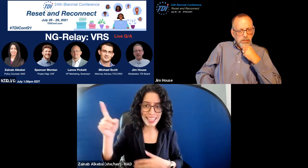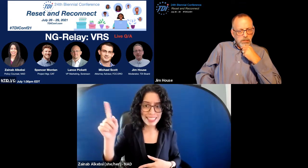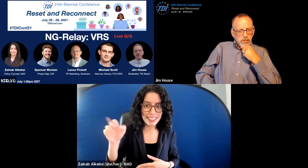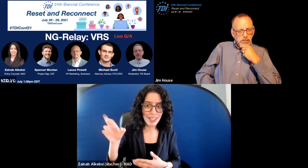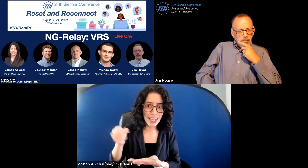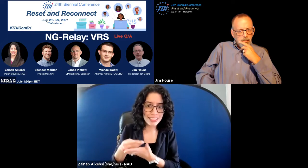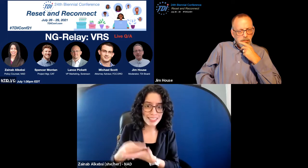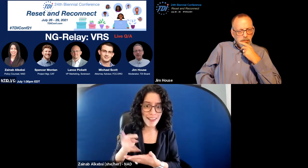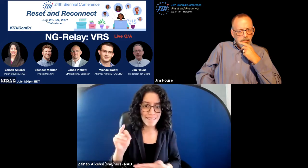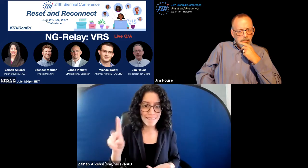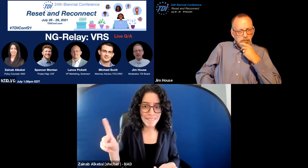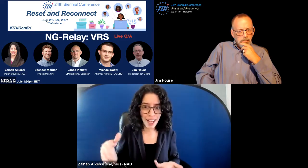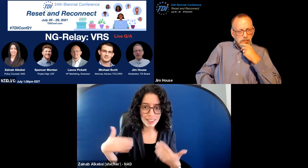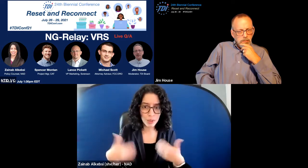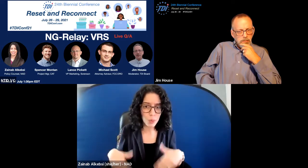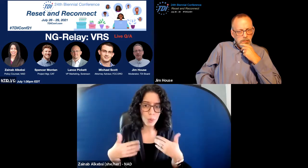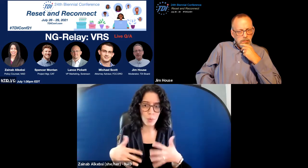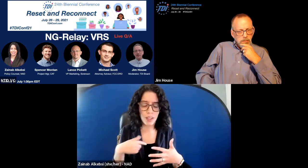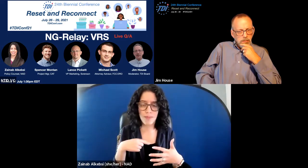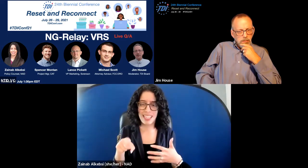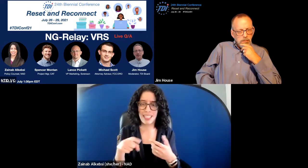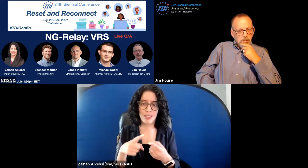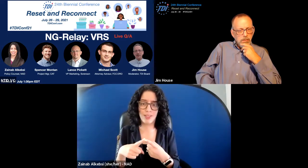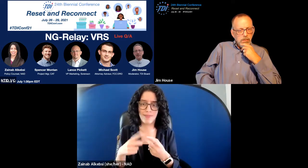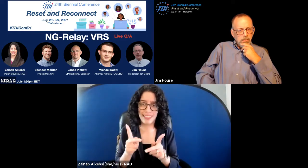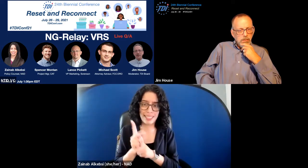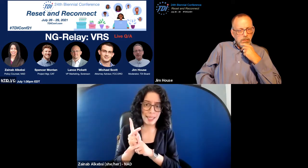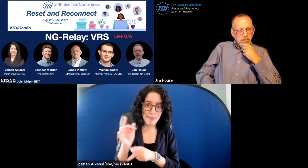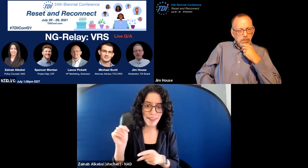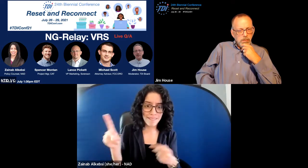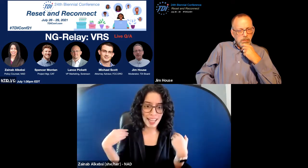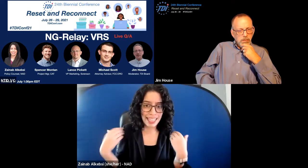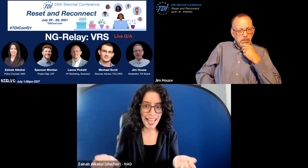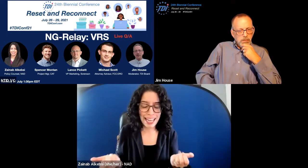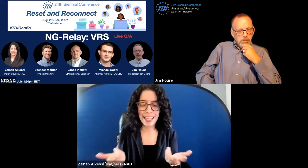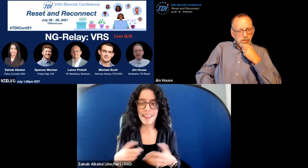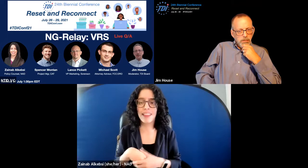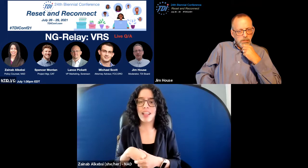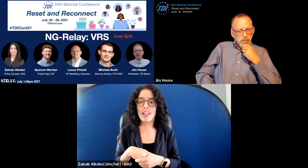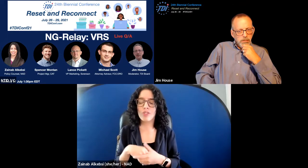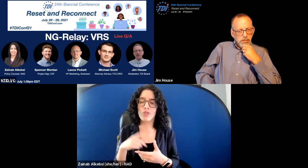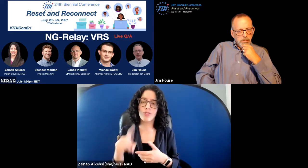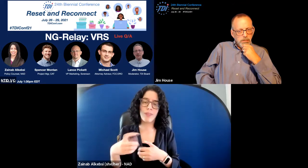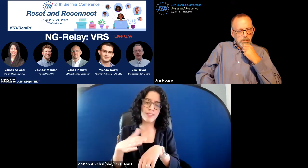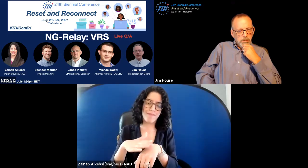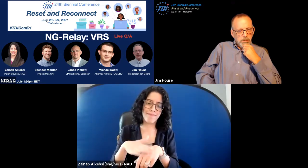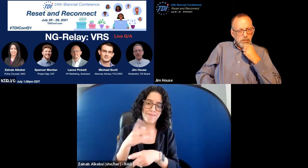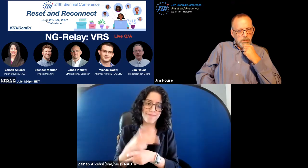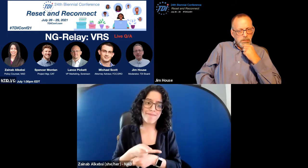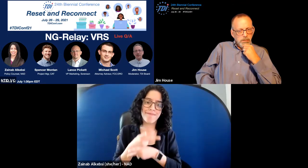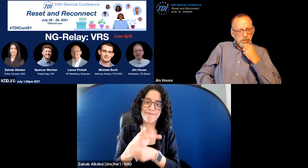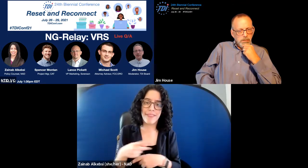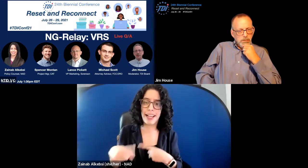that's an unnecessary waste of the funds. It's going to deplete the fund quickly, and we need to keep the fund very